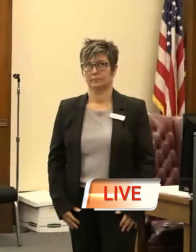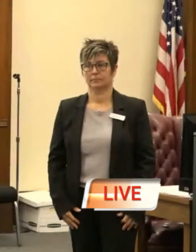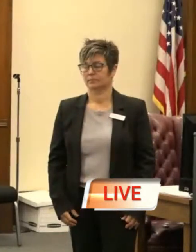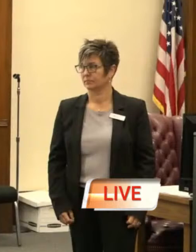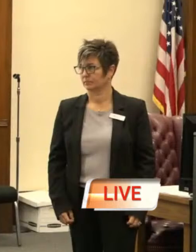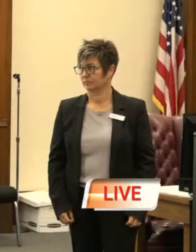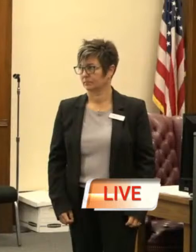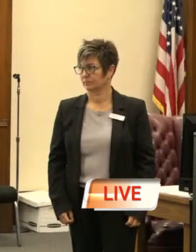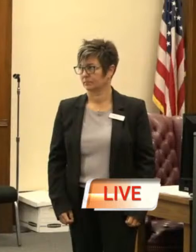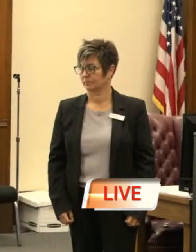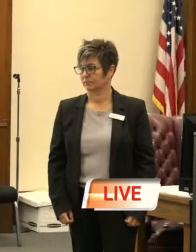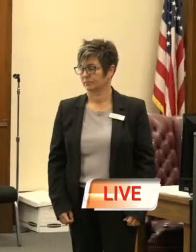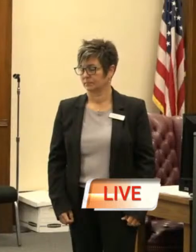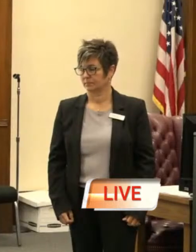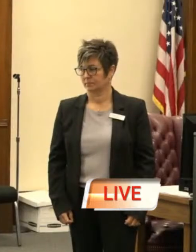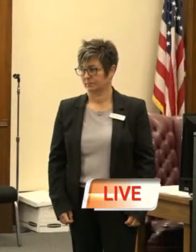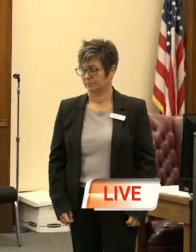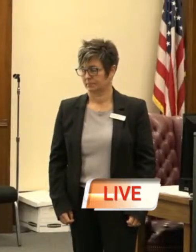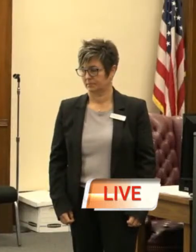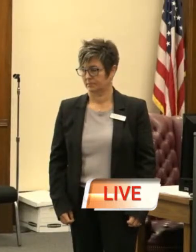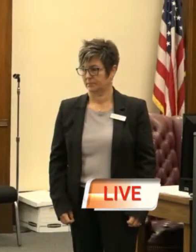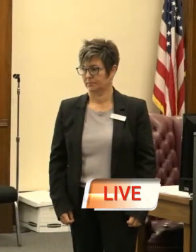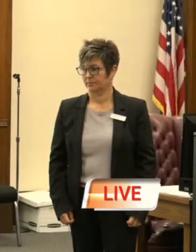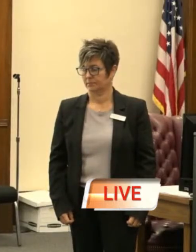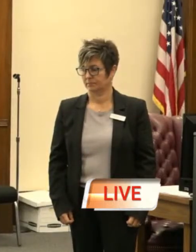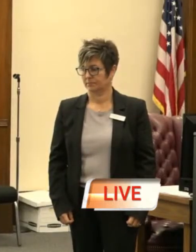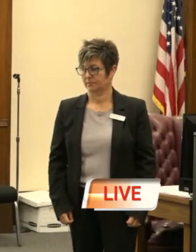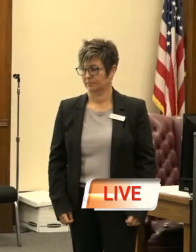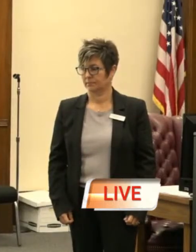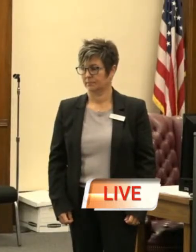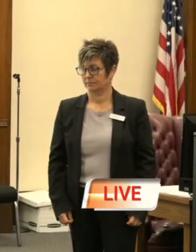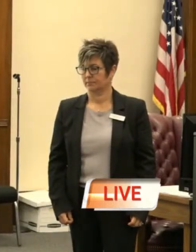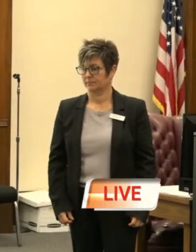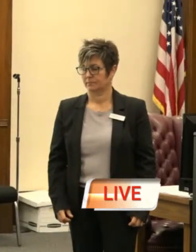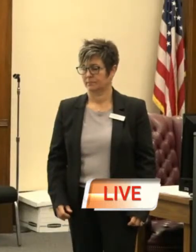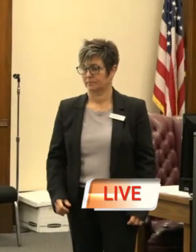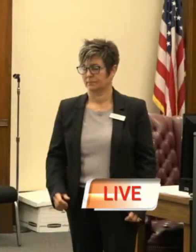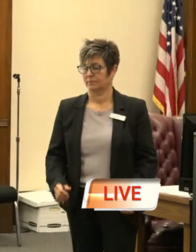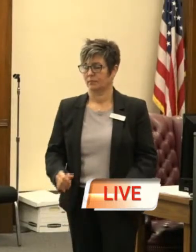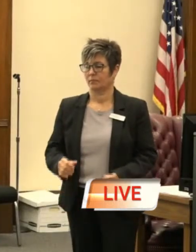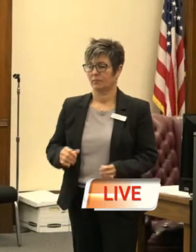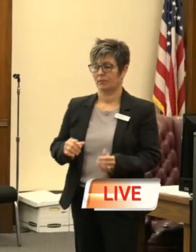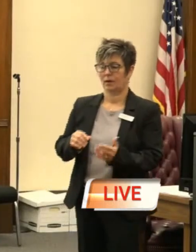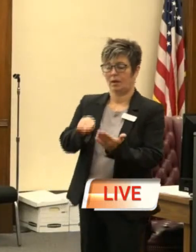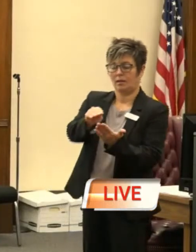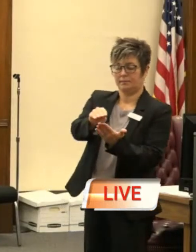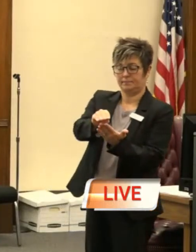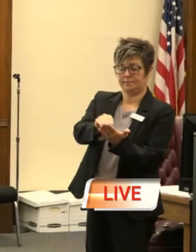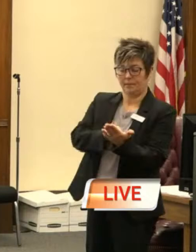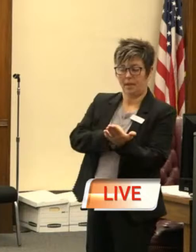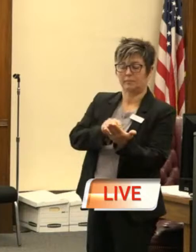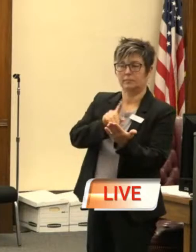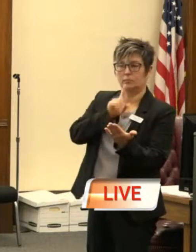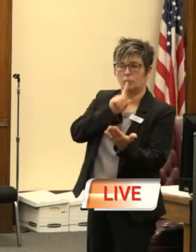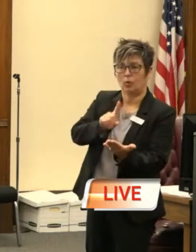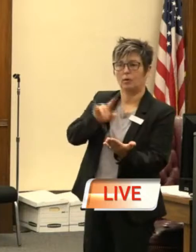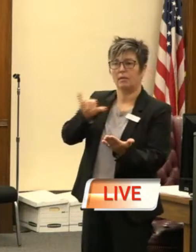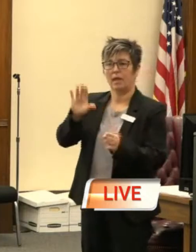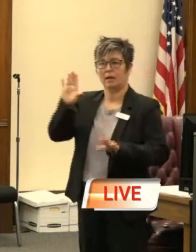of what is, in our characterization, in our opinion, inadmissible evidence. Well,